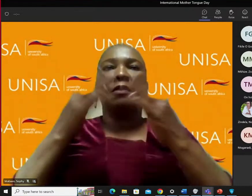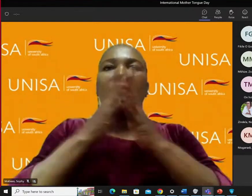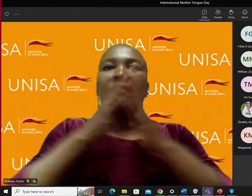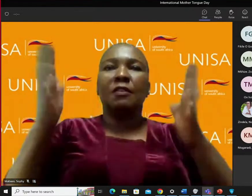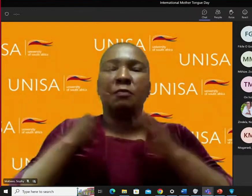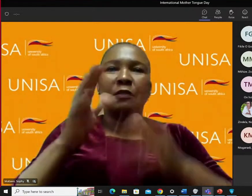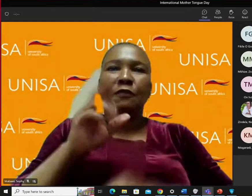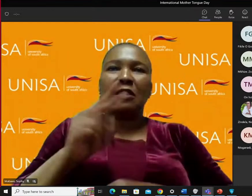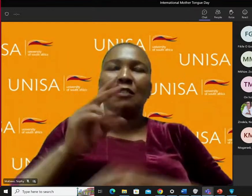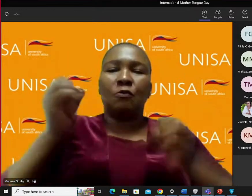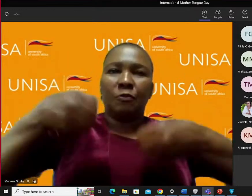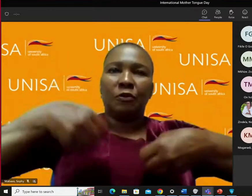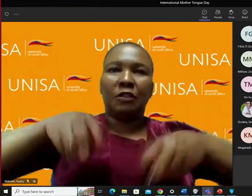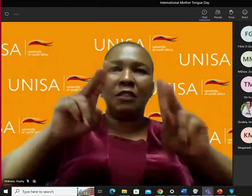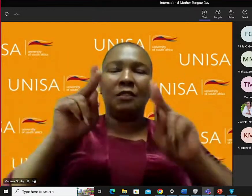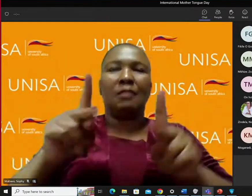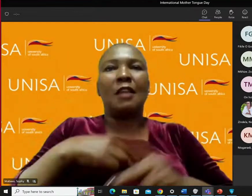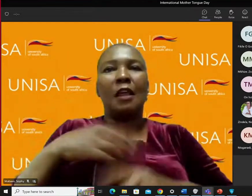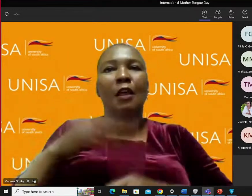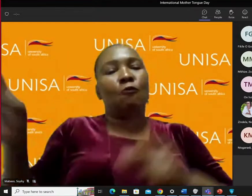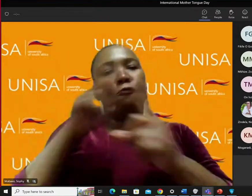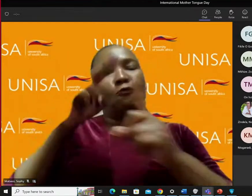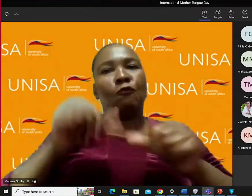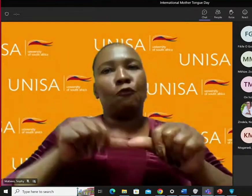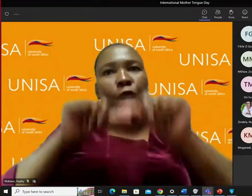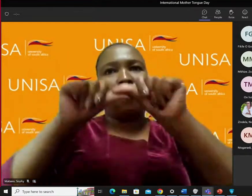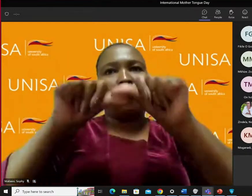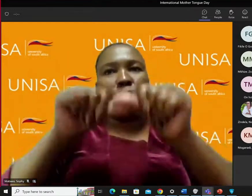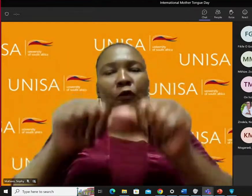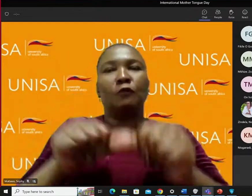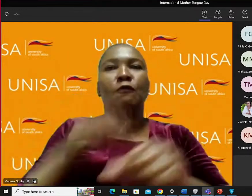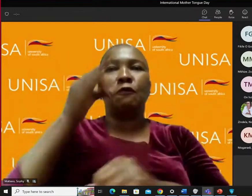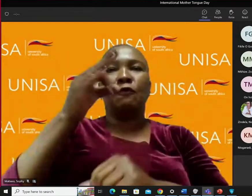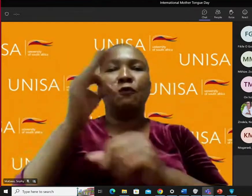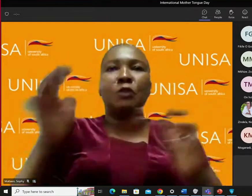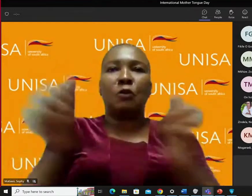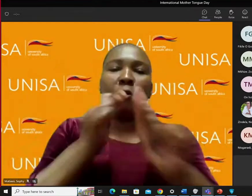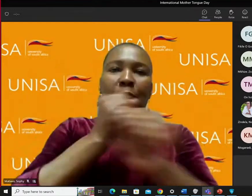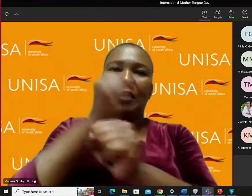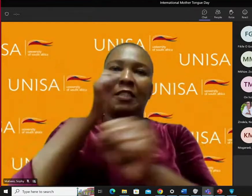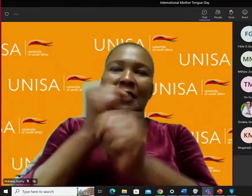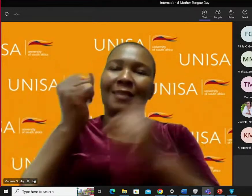this opportunity, and I look forward to future collaboration. Thank you.